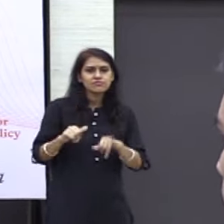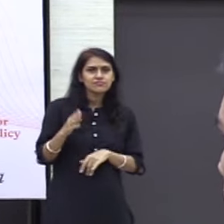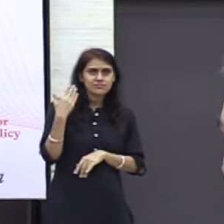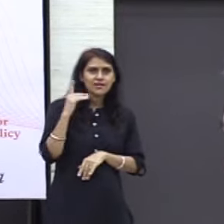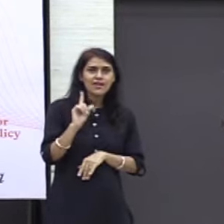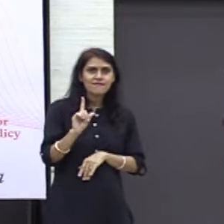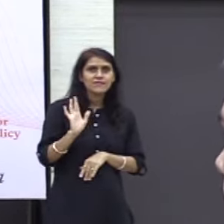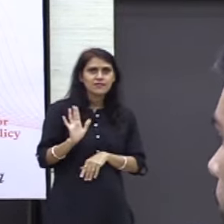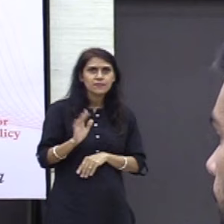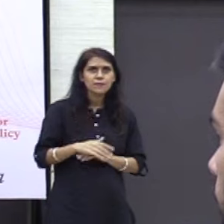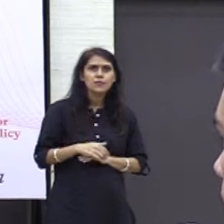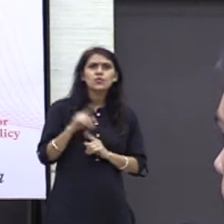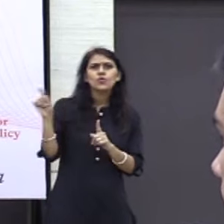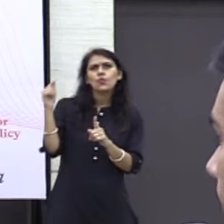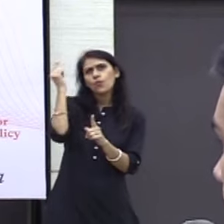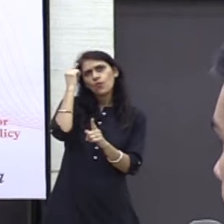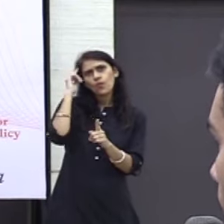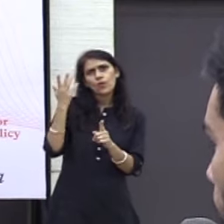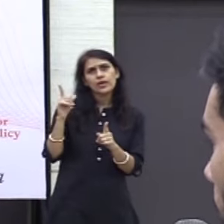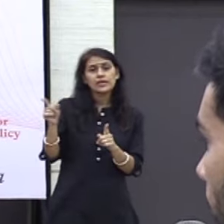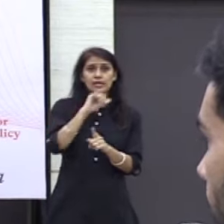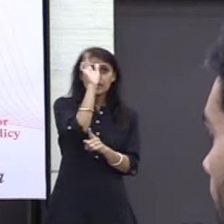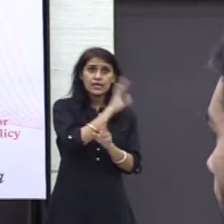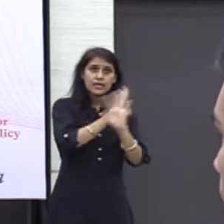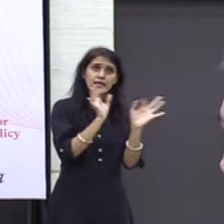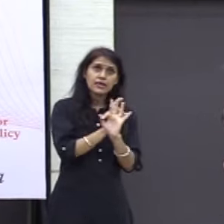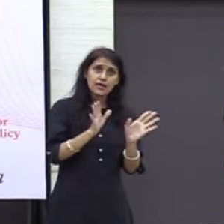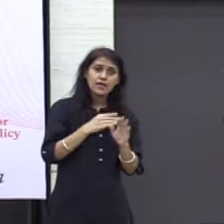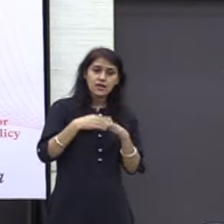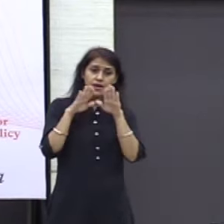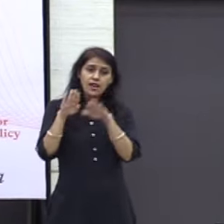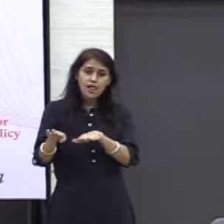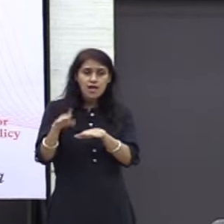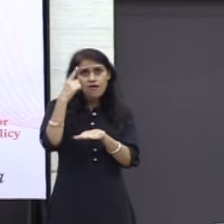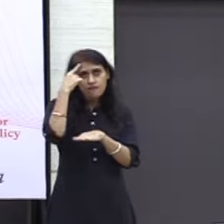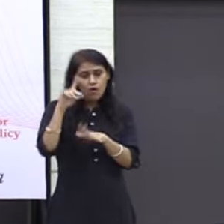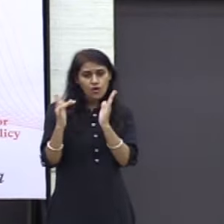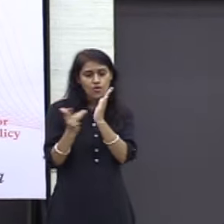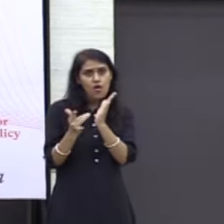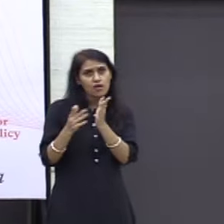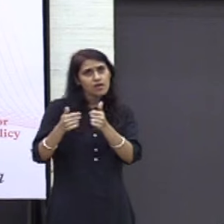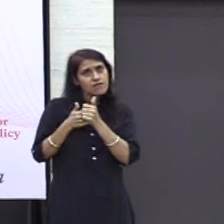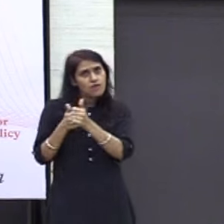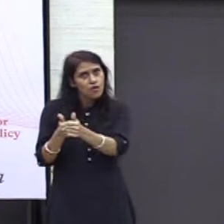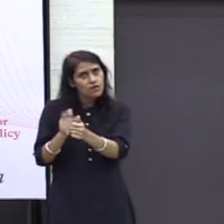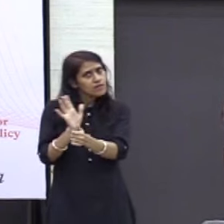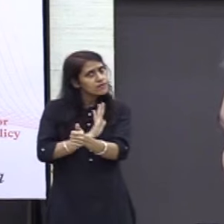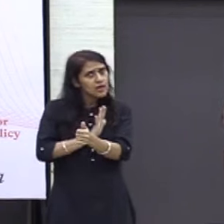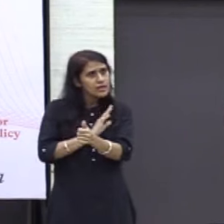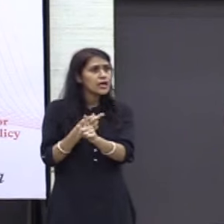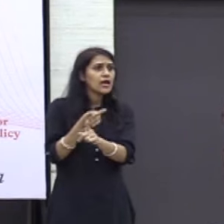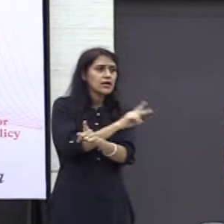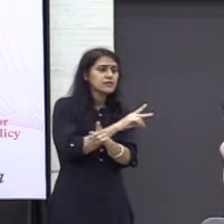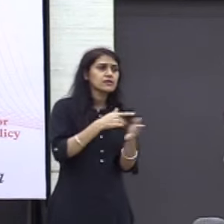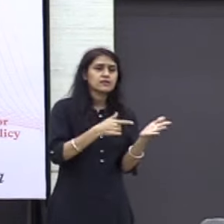So what are your views? Is India ready to heavily rely onto technology, where AI, on the other